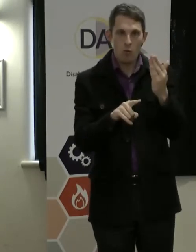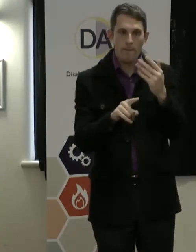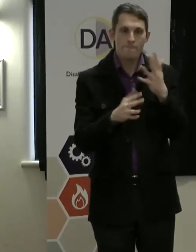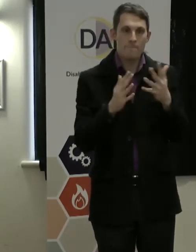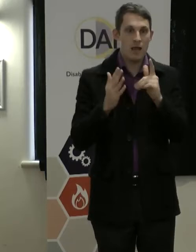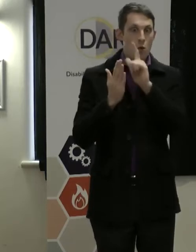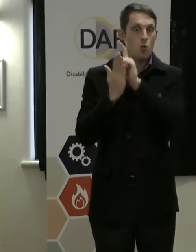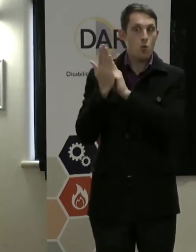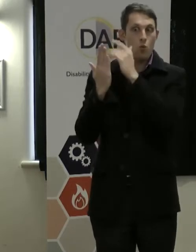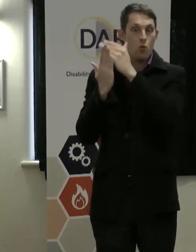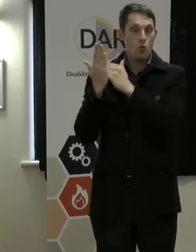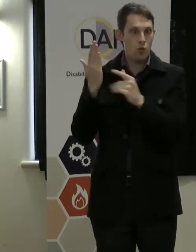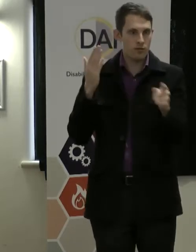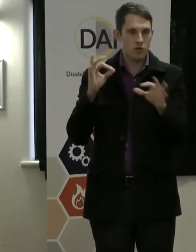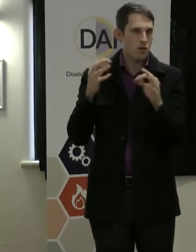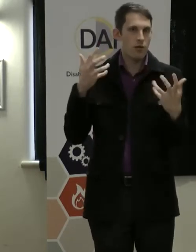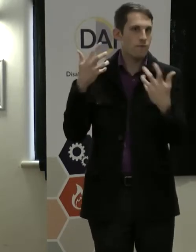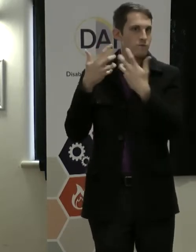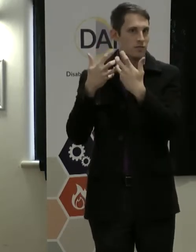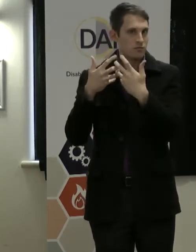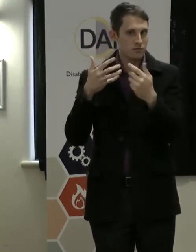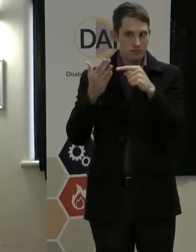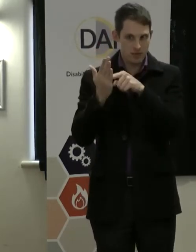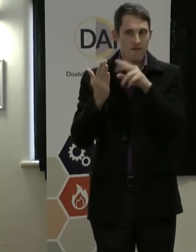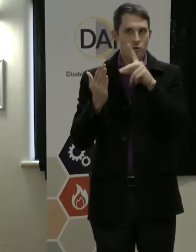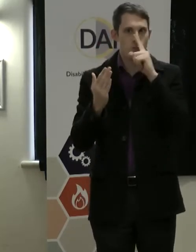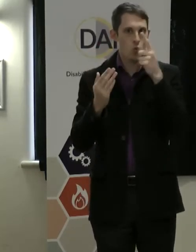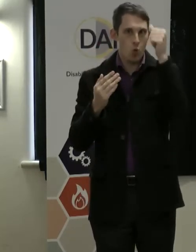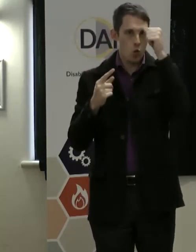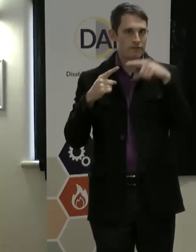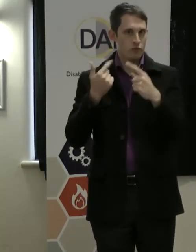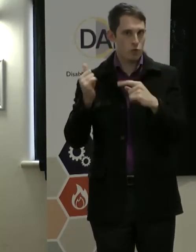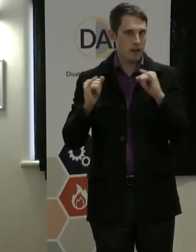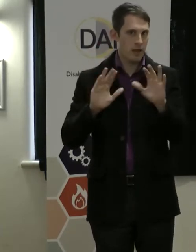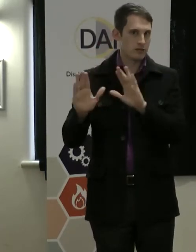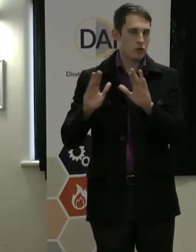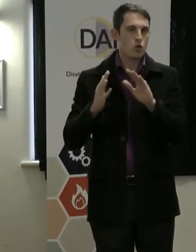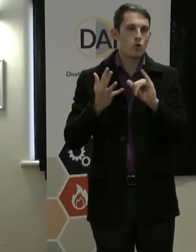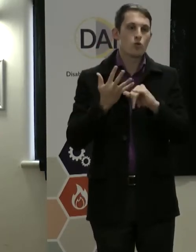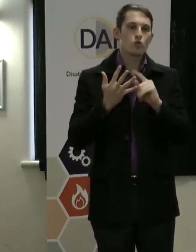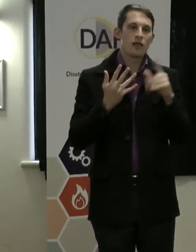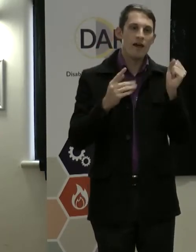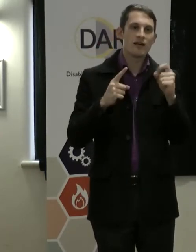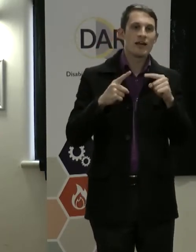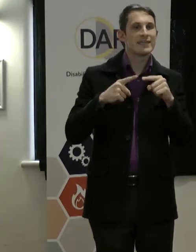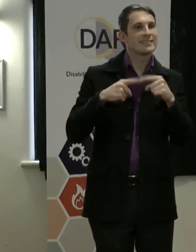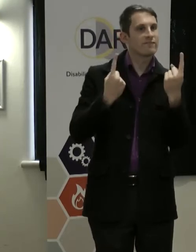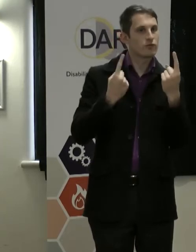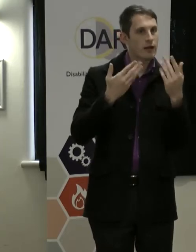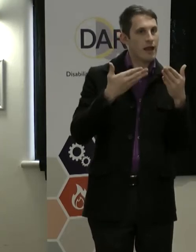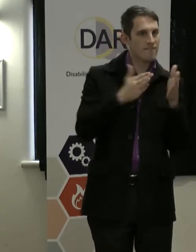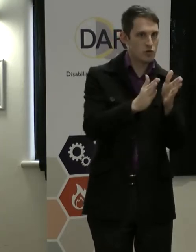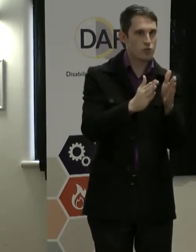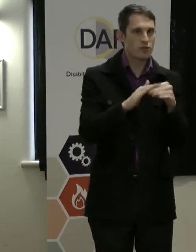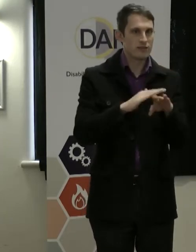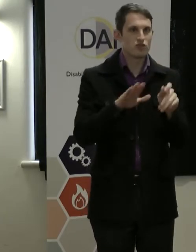legal standards as someone who does know the difference. So there's an alternative process through the justice system